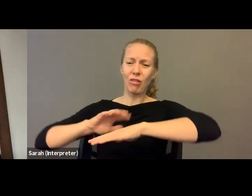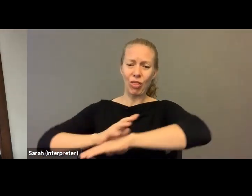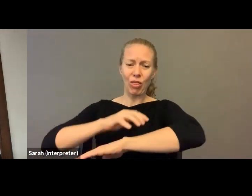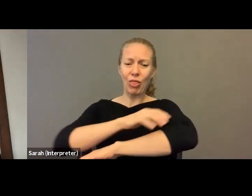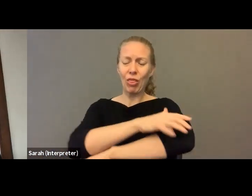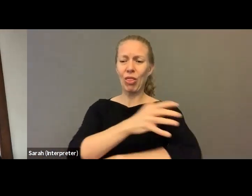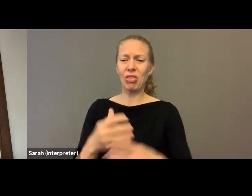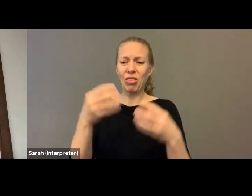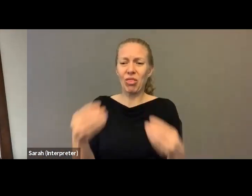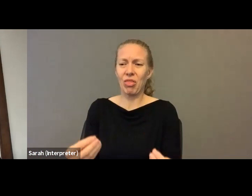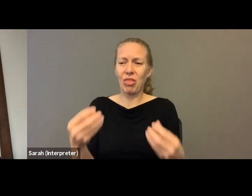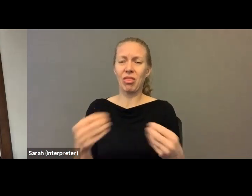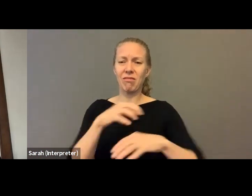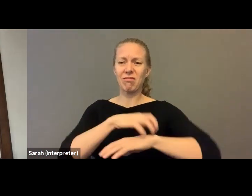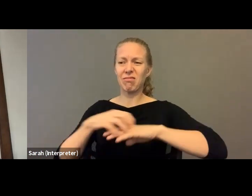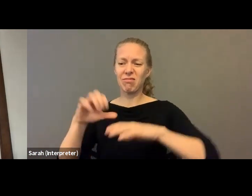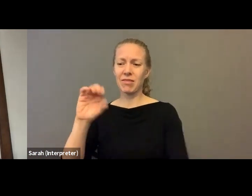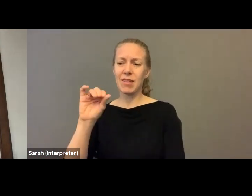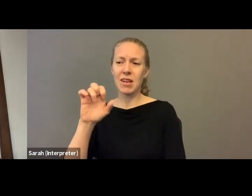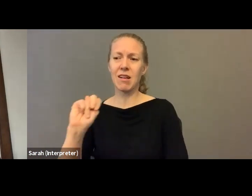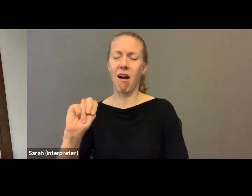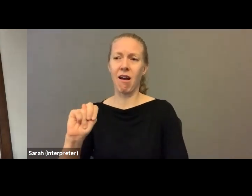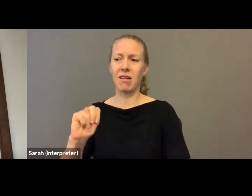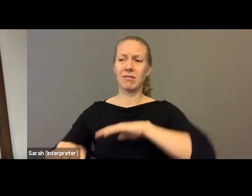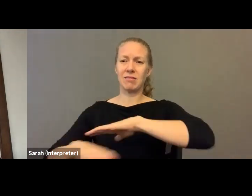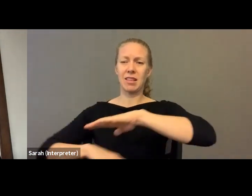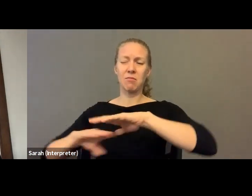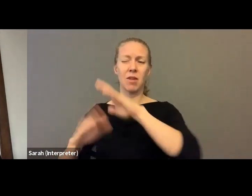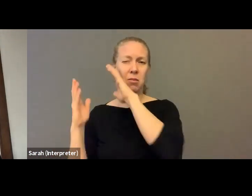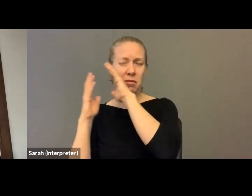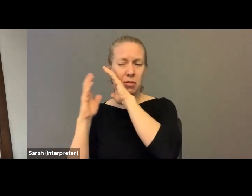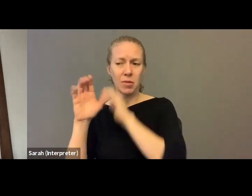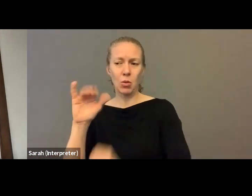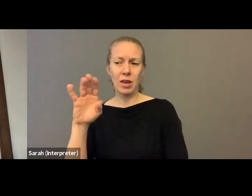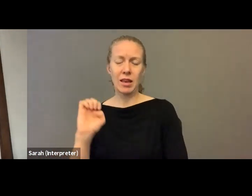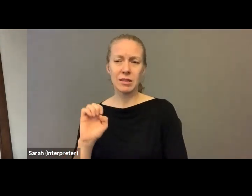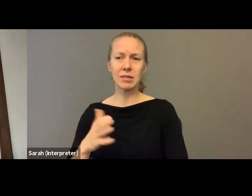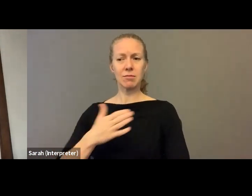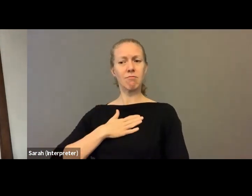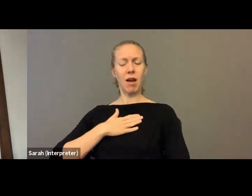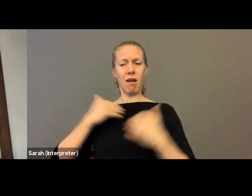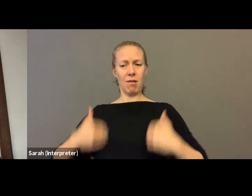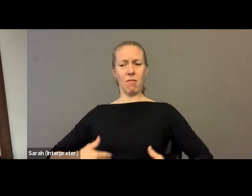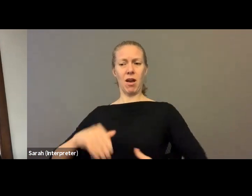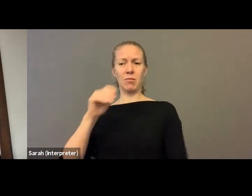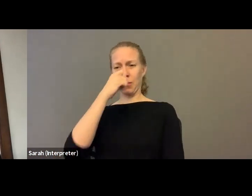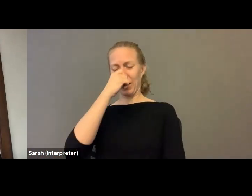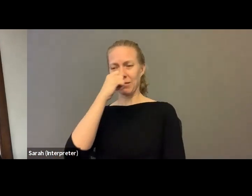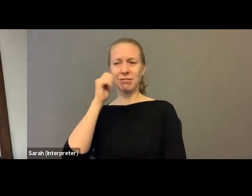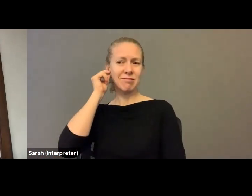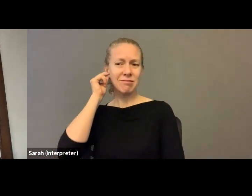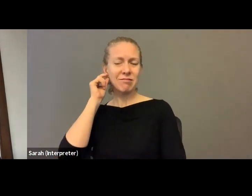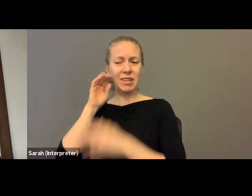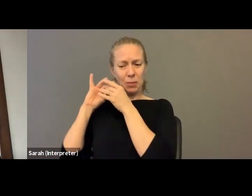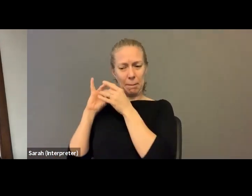a pillowcase. My cartilage has been trustworthy in its role, how it performs its design duty,